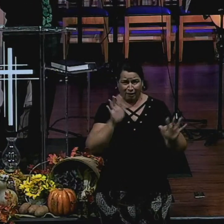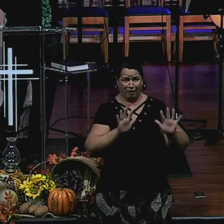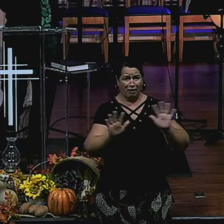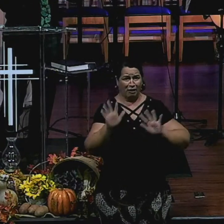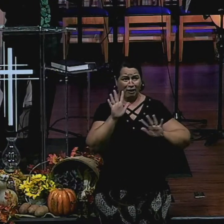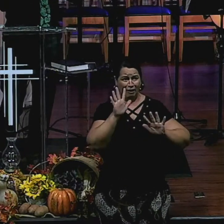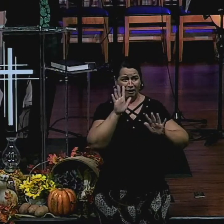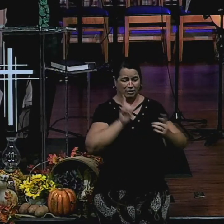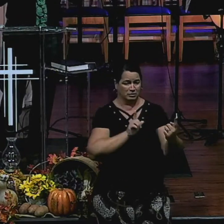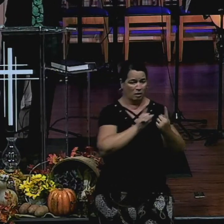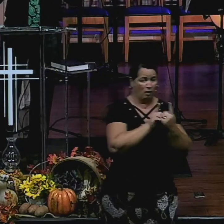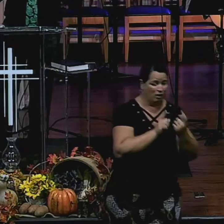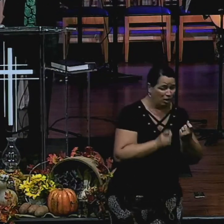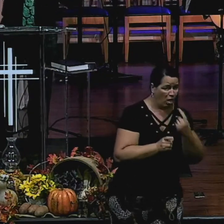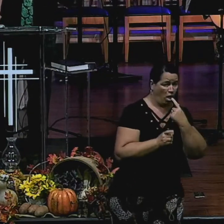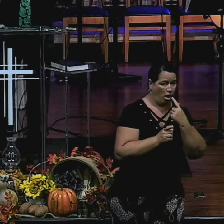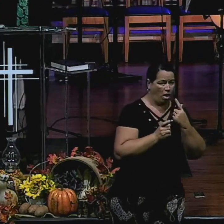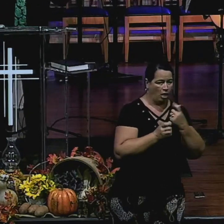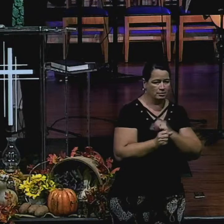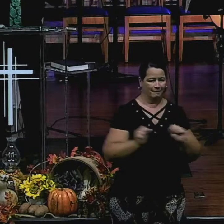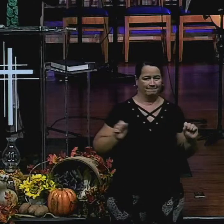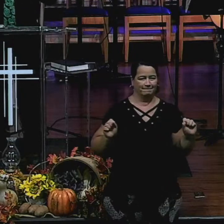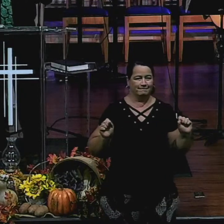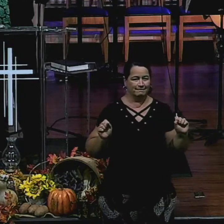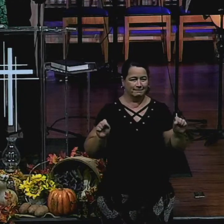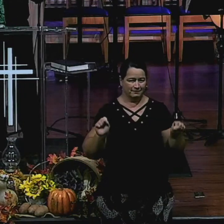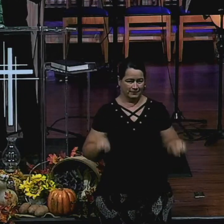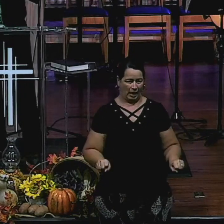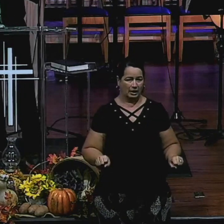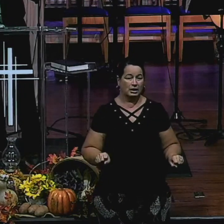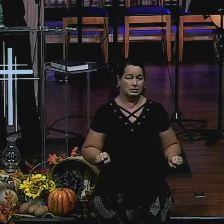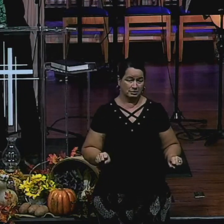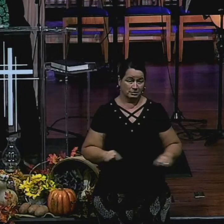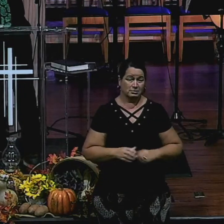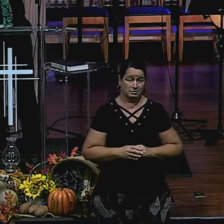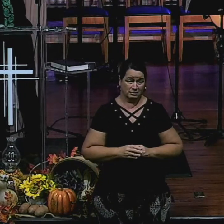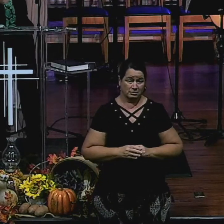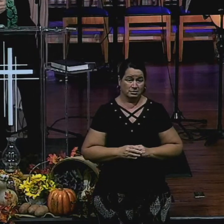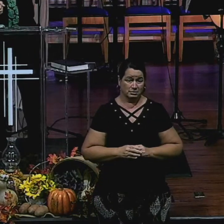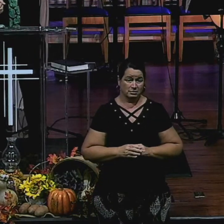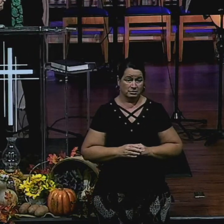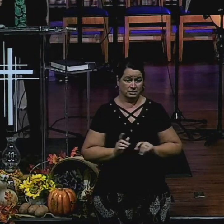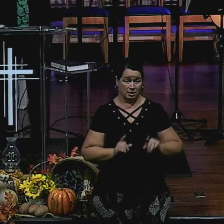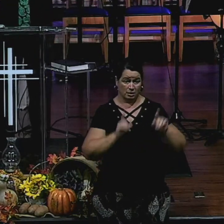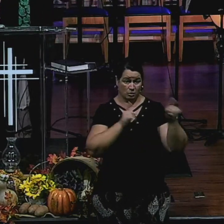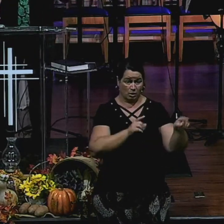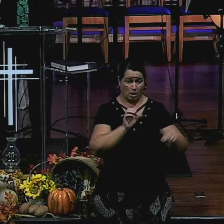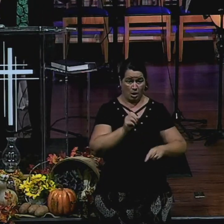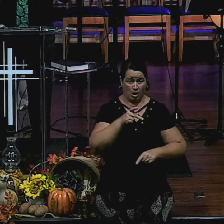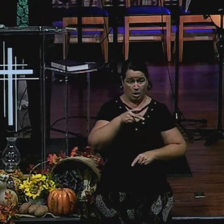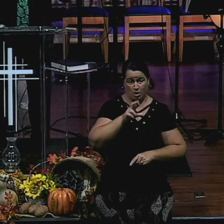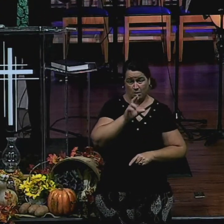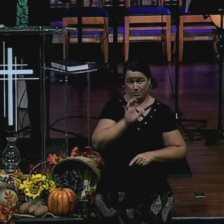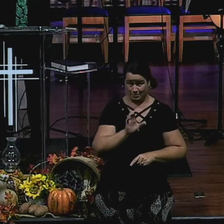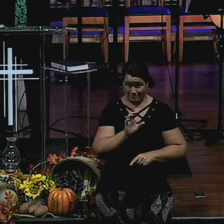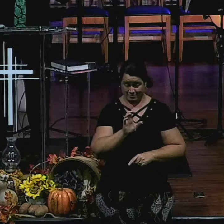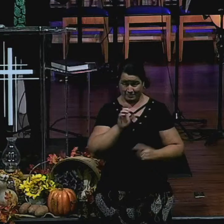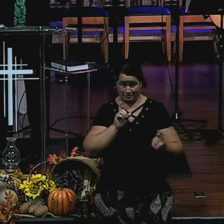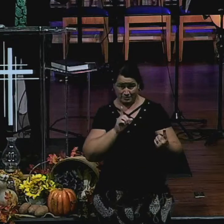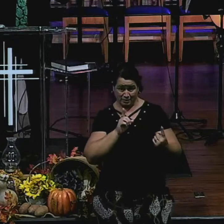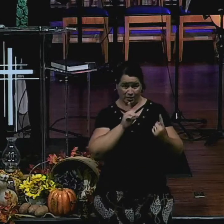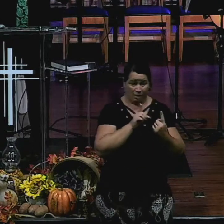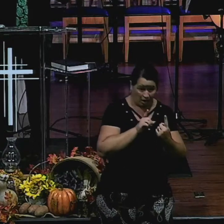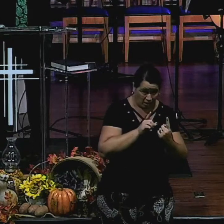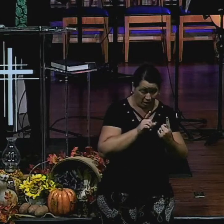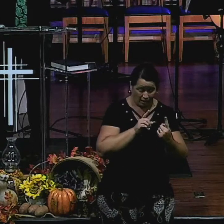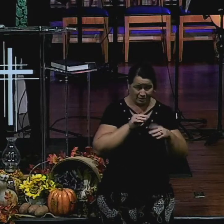in within a certain period of time, they can take this pill and it can reverse the process. Well, they went to the Onslow Pregnancy Resource Center and one of the